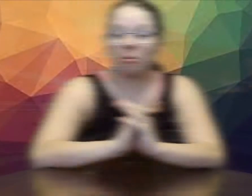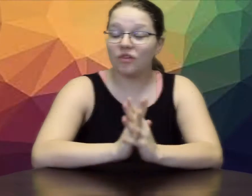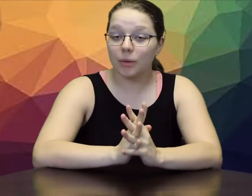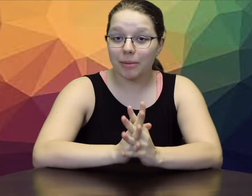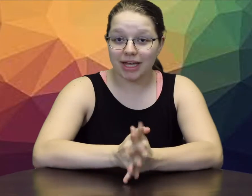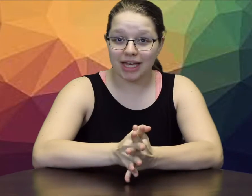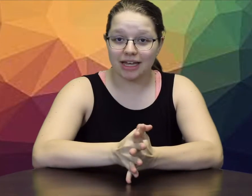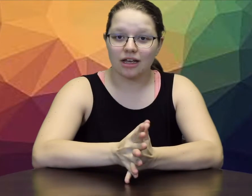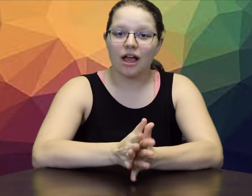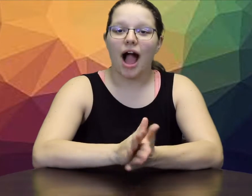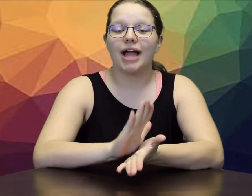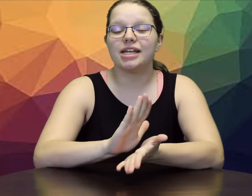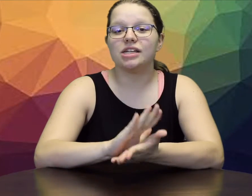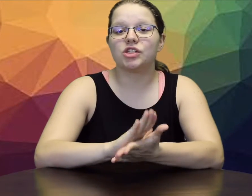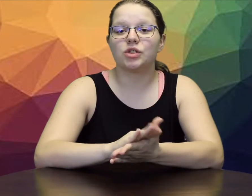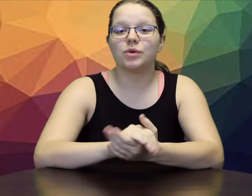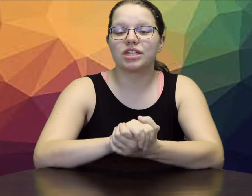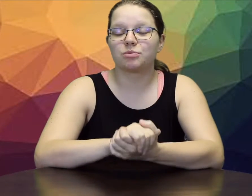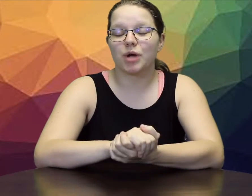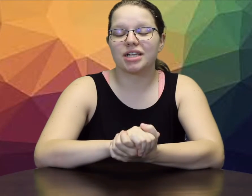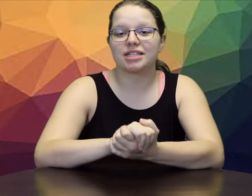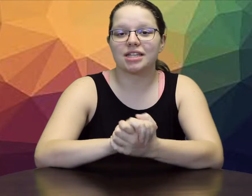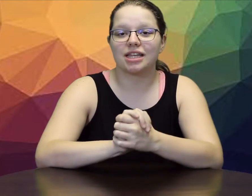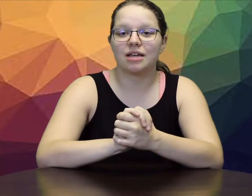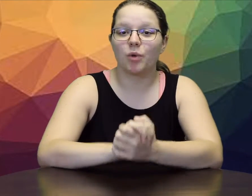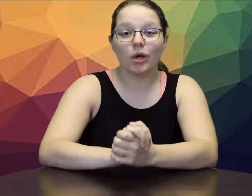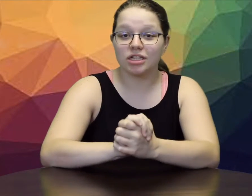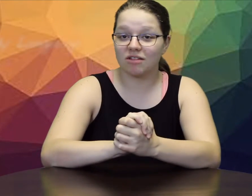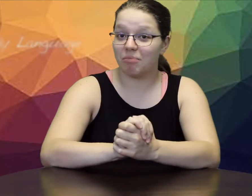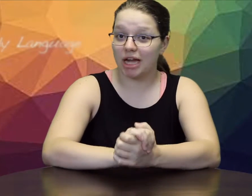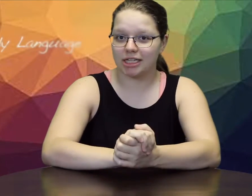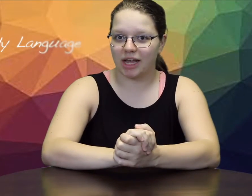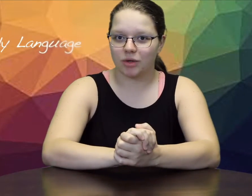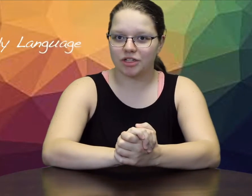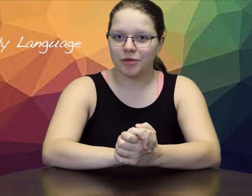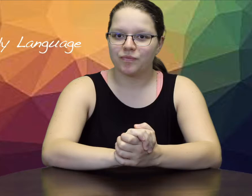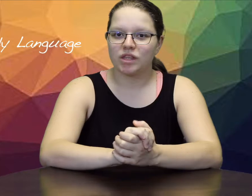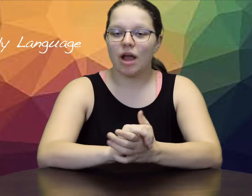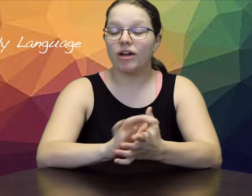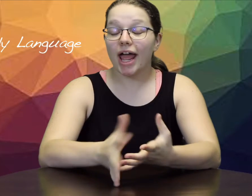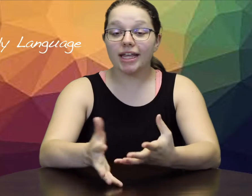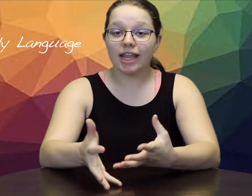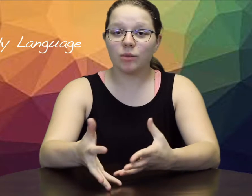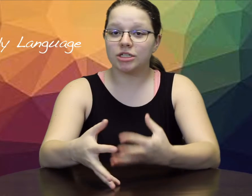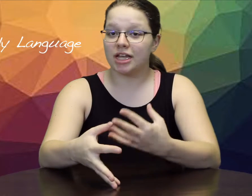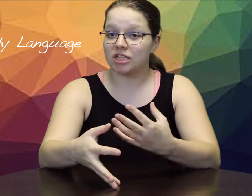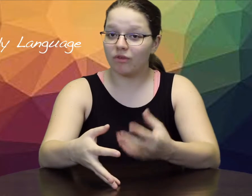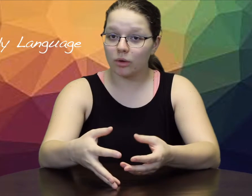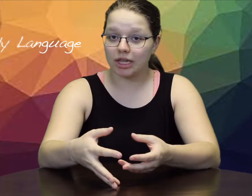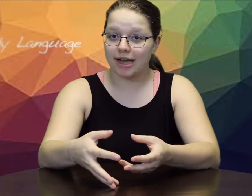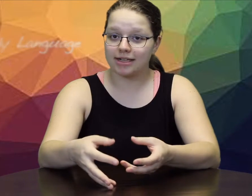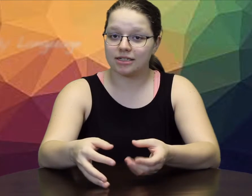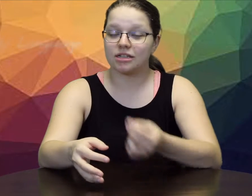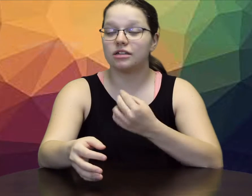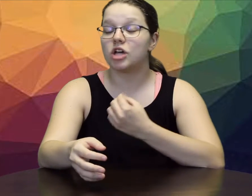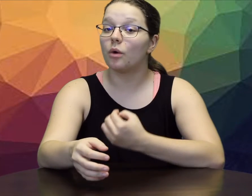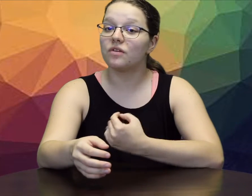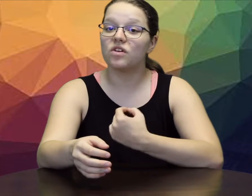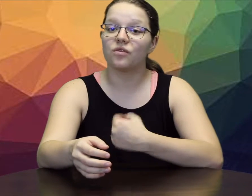Now, before we begin, I need to express the importance of body language. Now, in any language that is vocalized, the tone of your